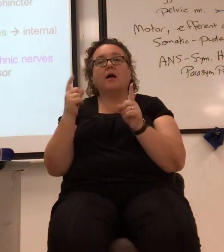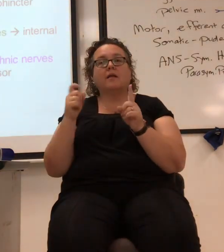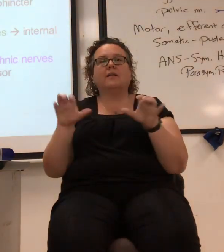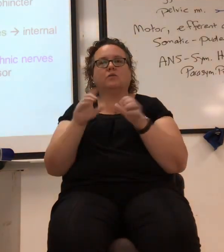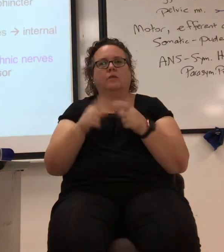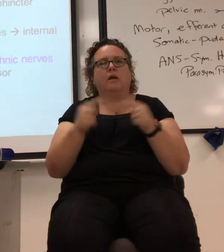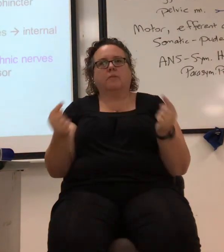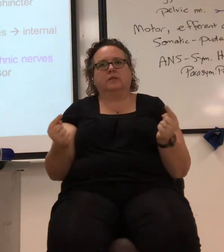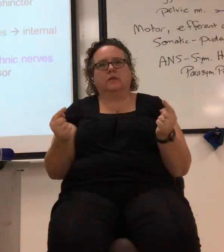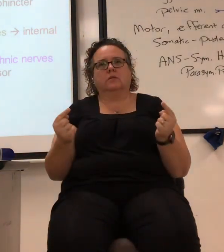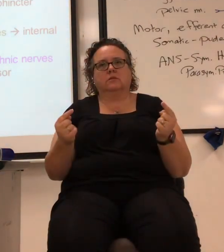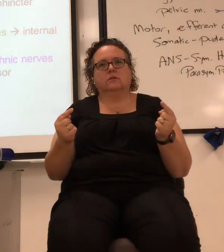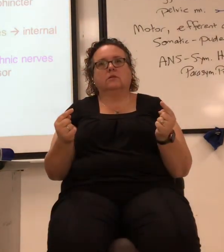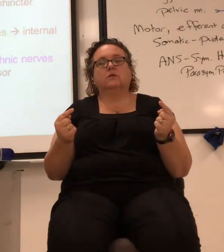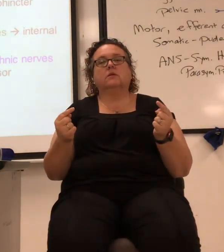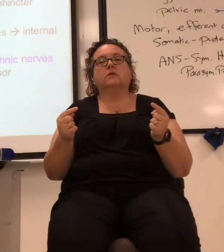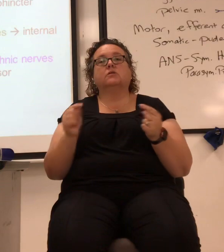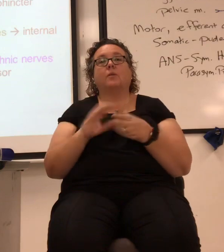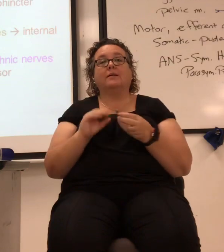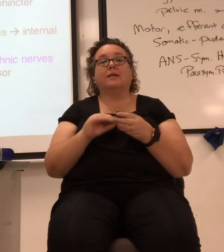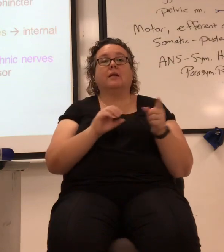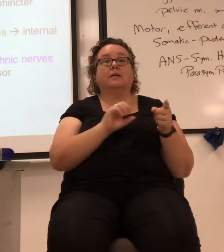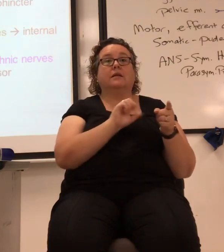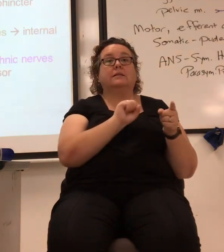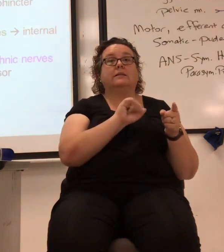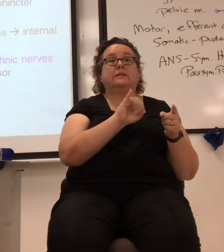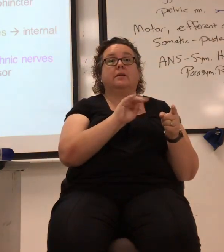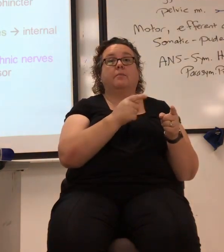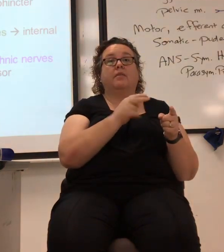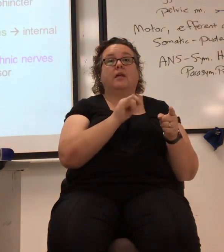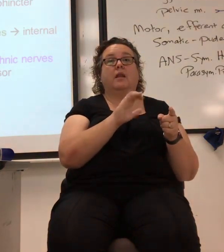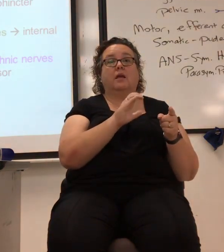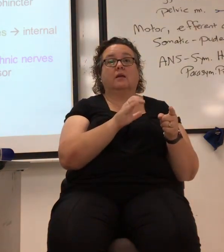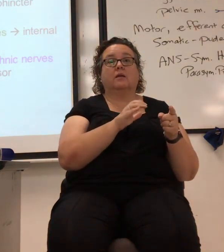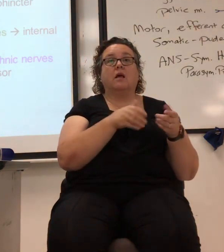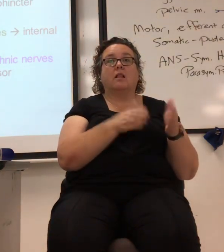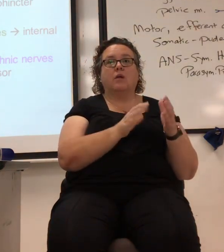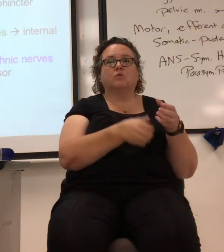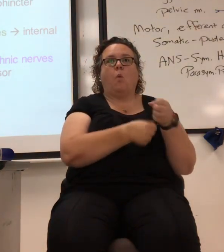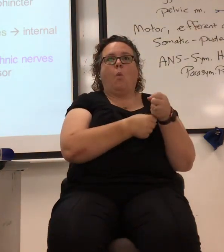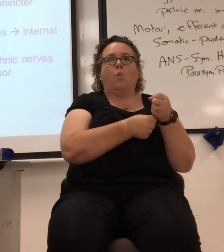The parasympathetic division uses the pelvic splanchnic nerves.